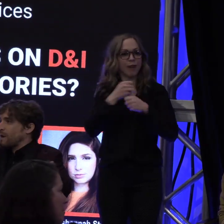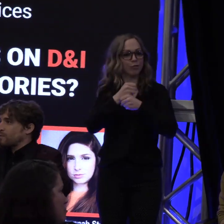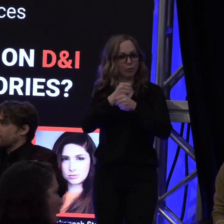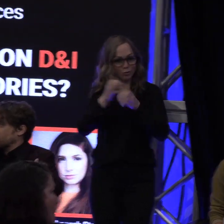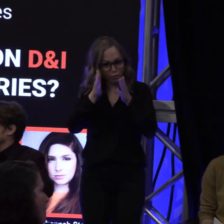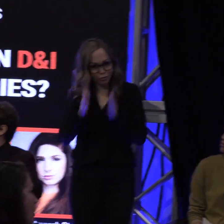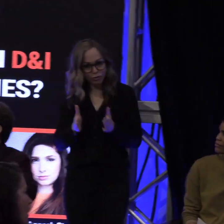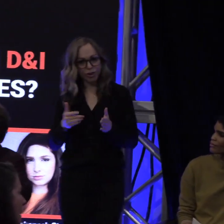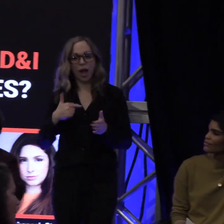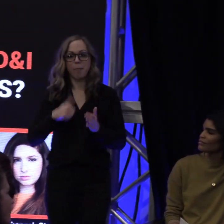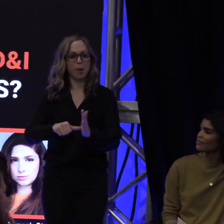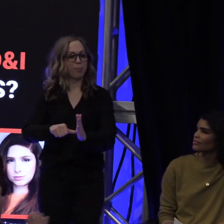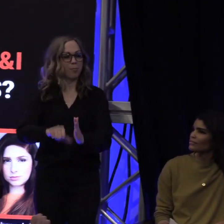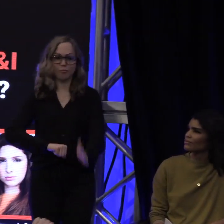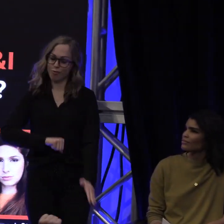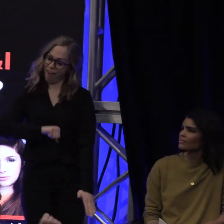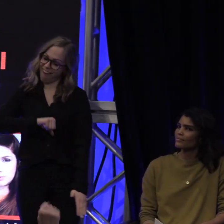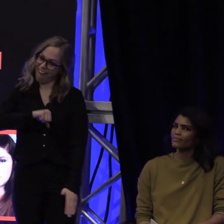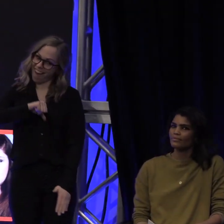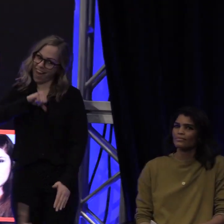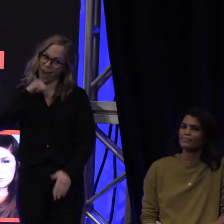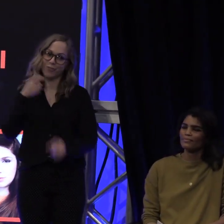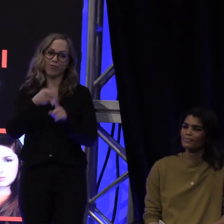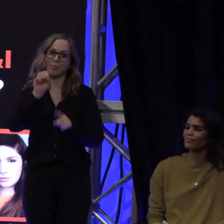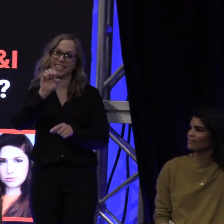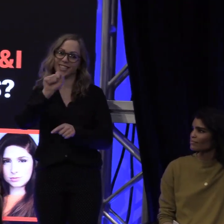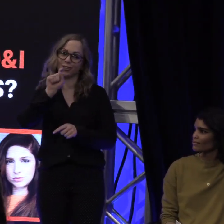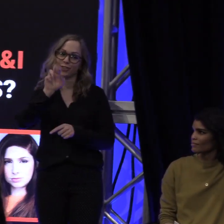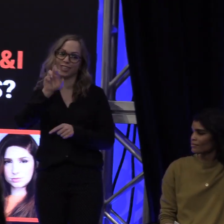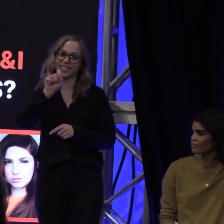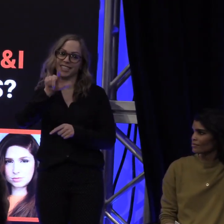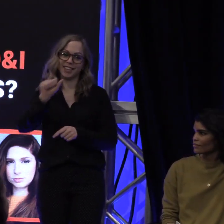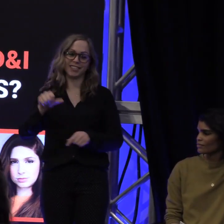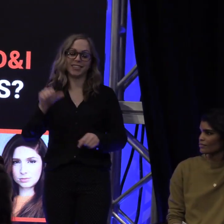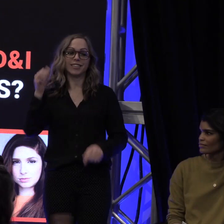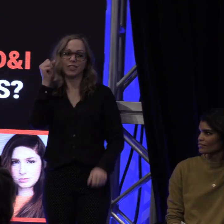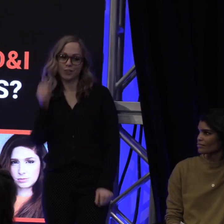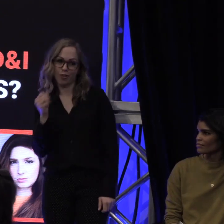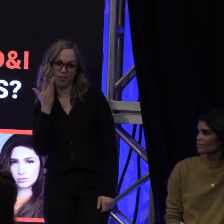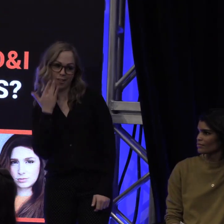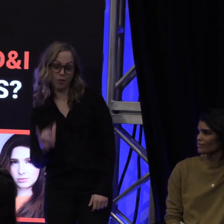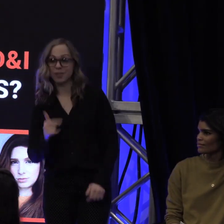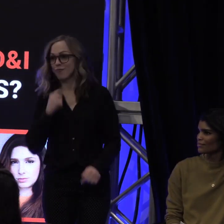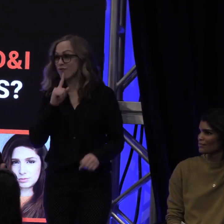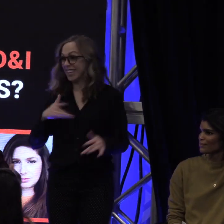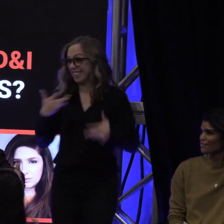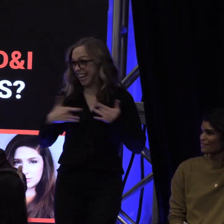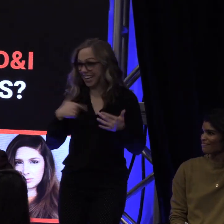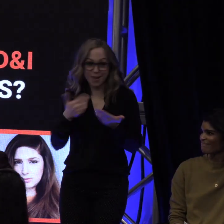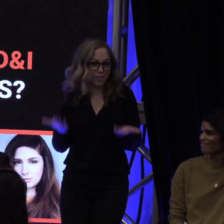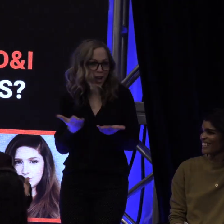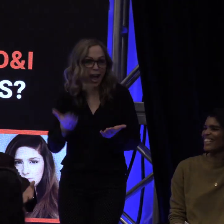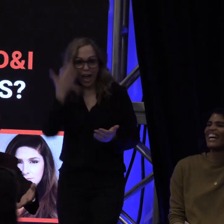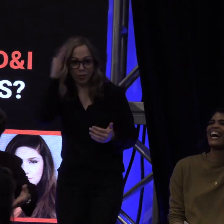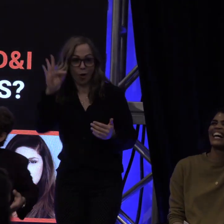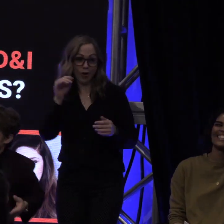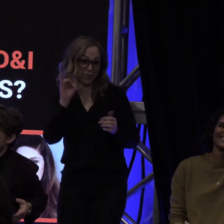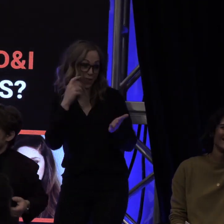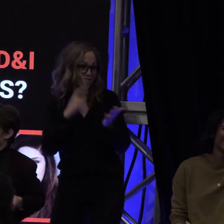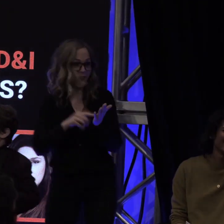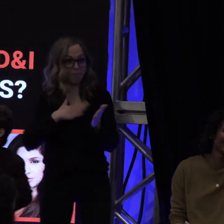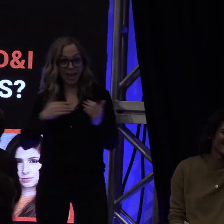proud board member of Easter Seals Southern California. I am so excited to be here today. I don't know if you could tell by this jacket I'm